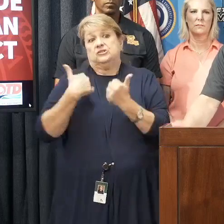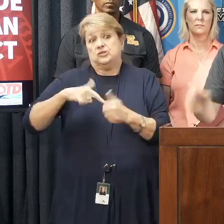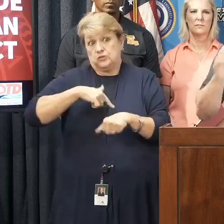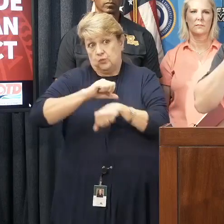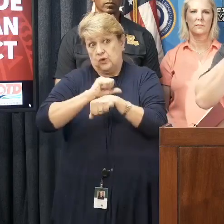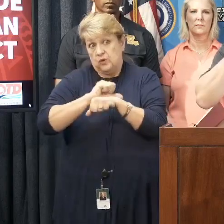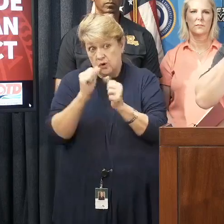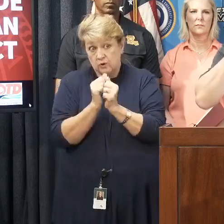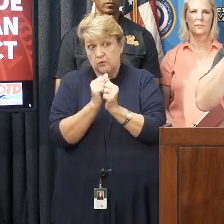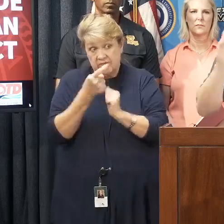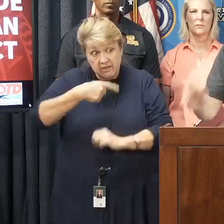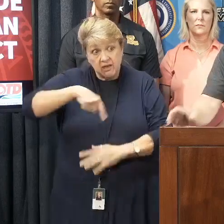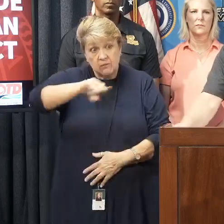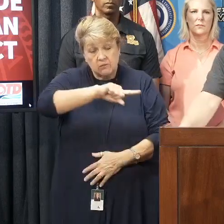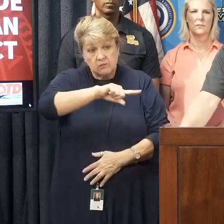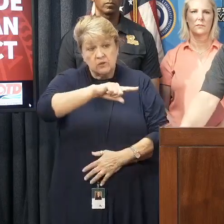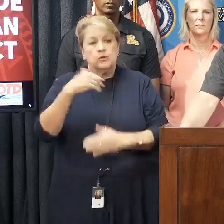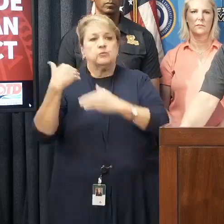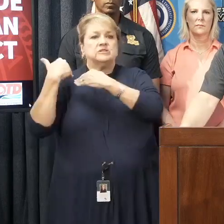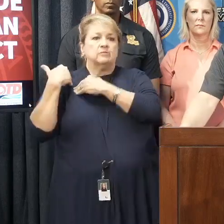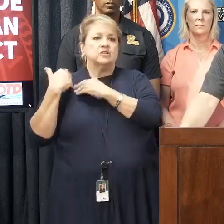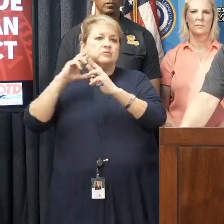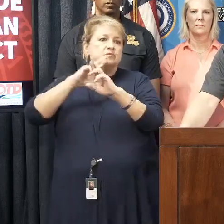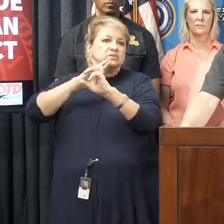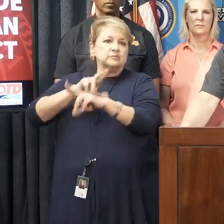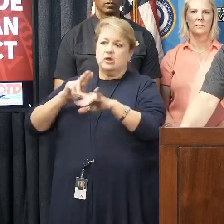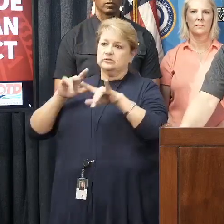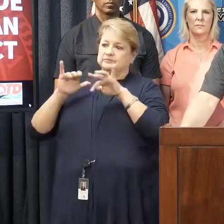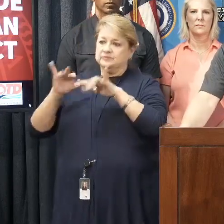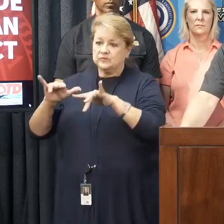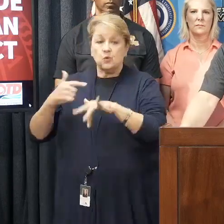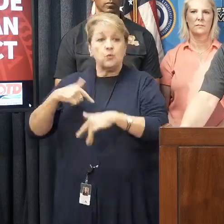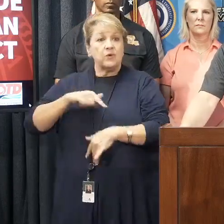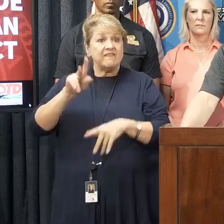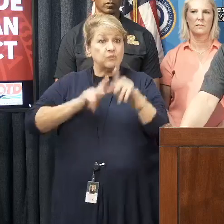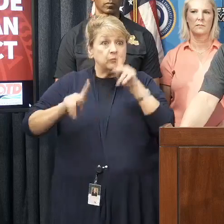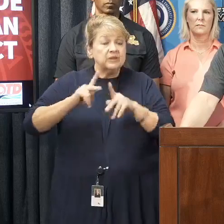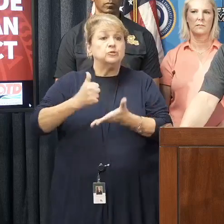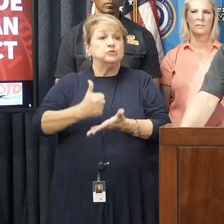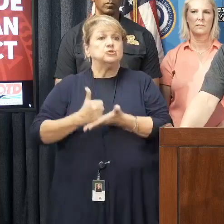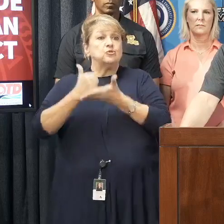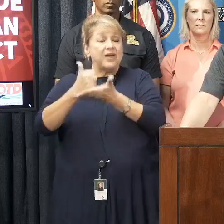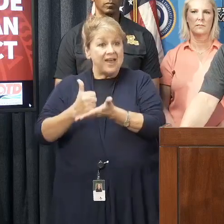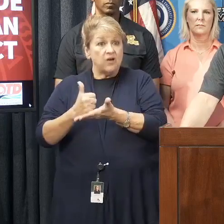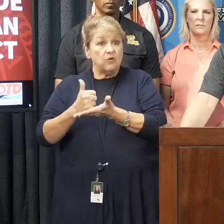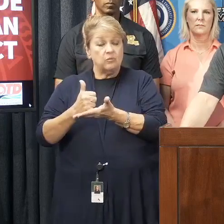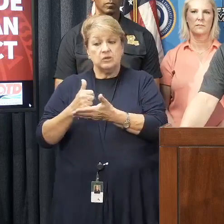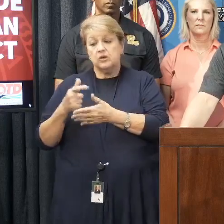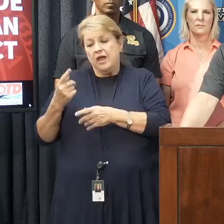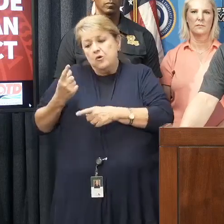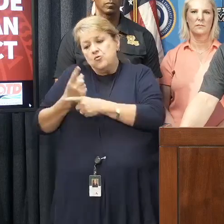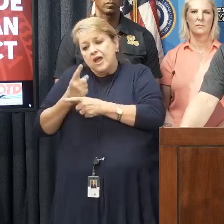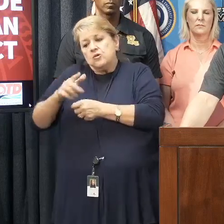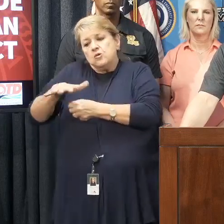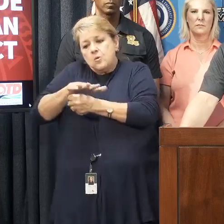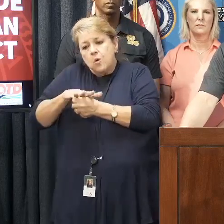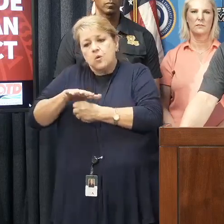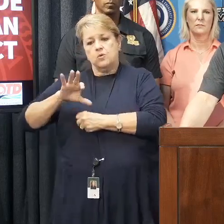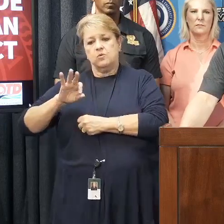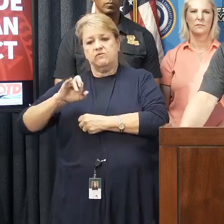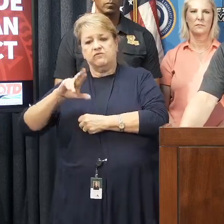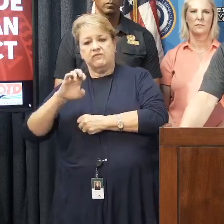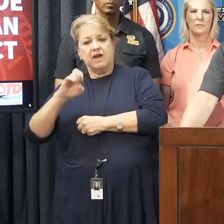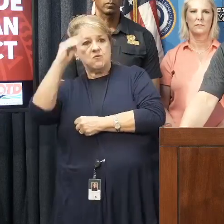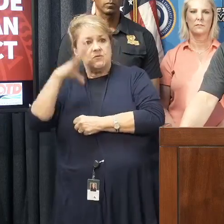with are responsible for this response and have personnel here to help with those efforts and to help get us all